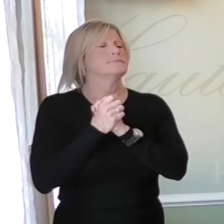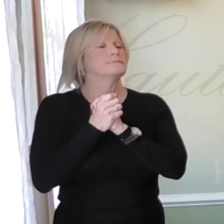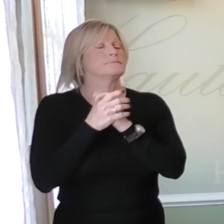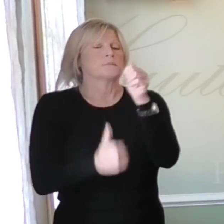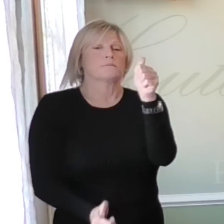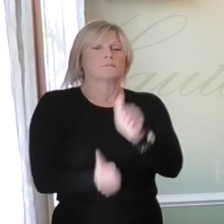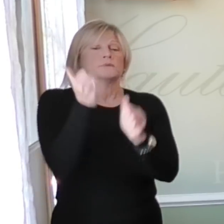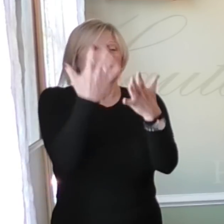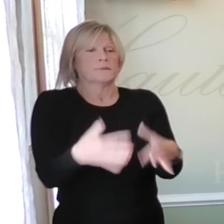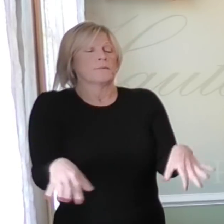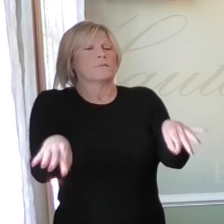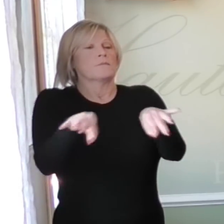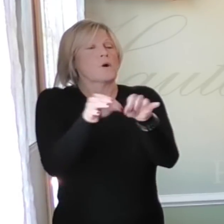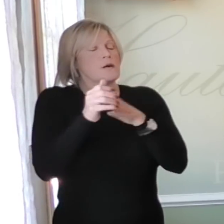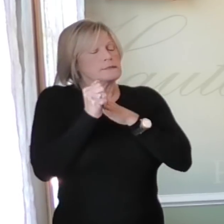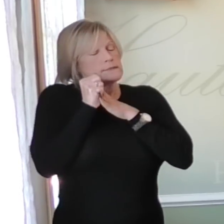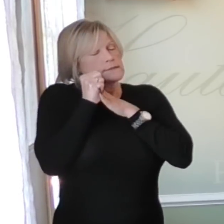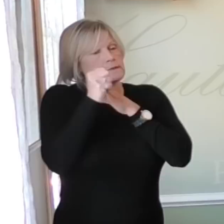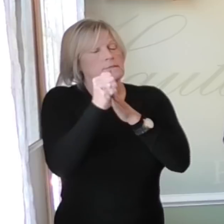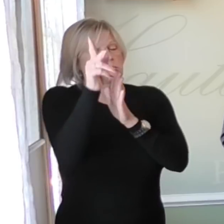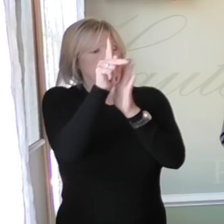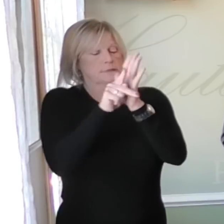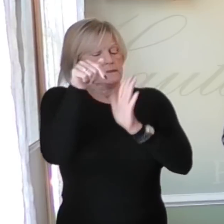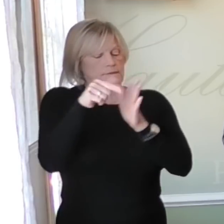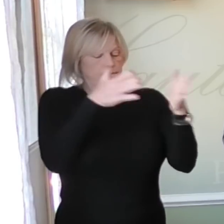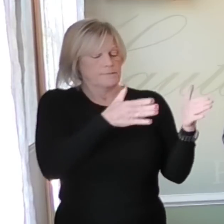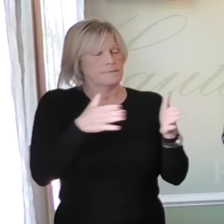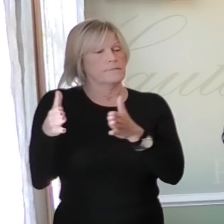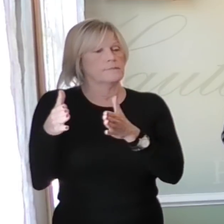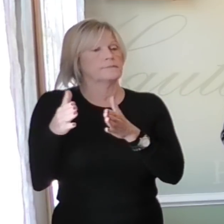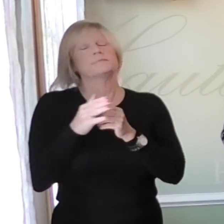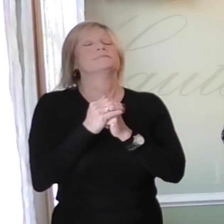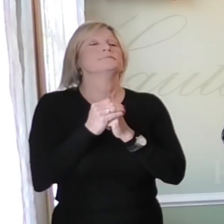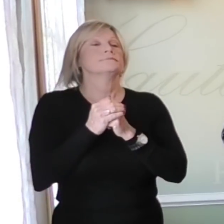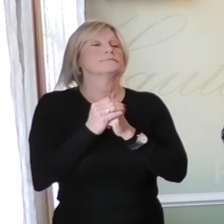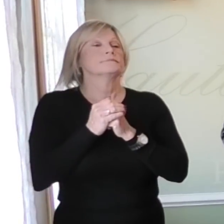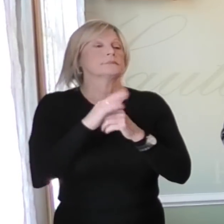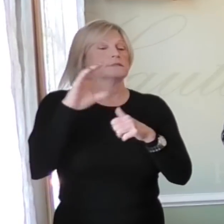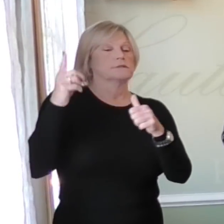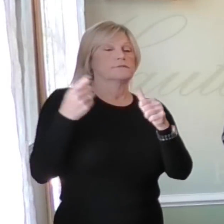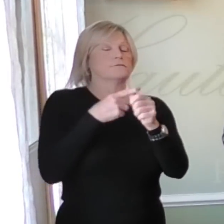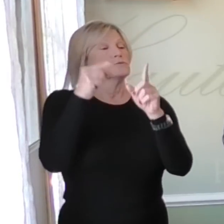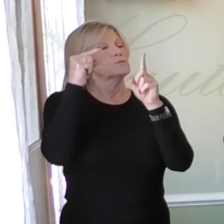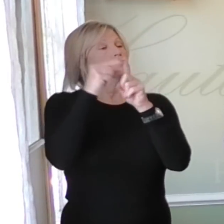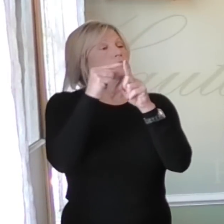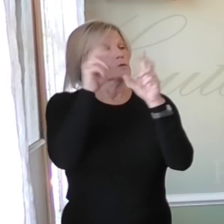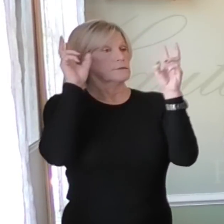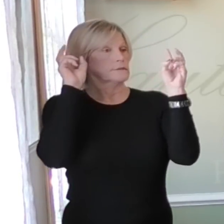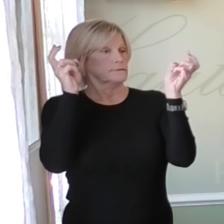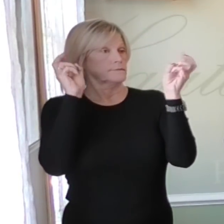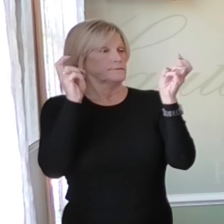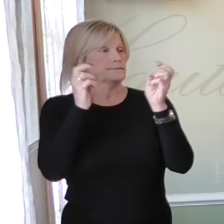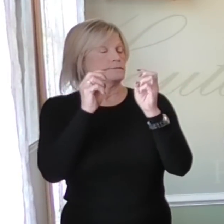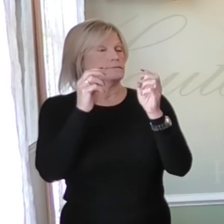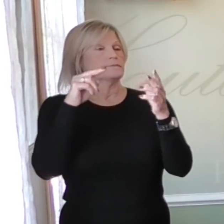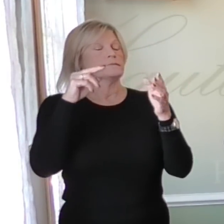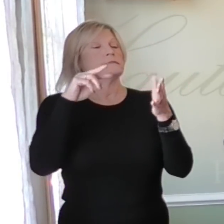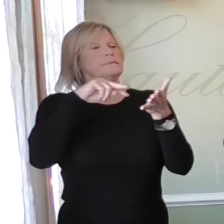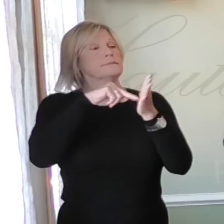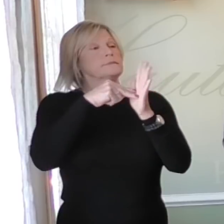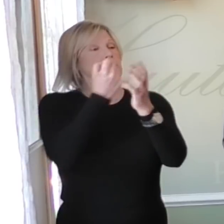most important guiding principle of this plan is, of course, the first word in the title, which is